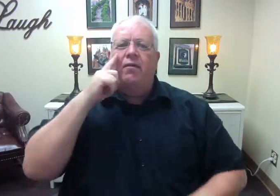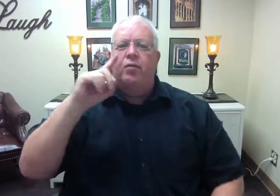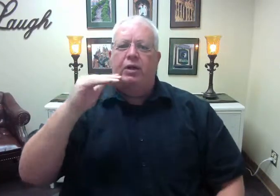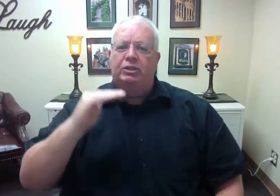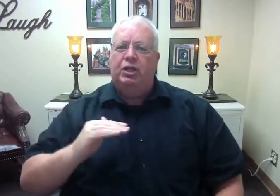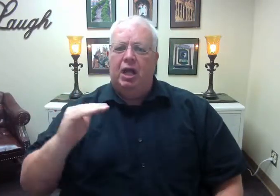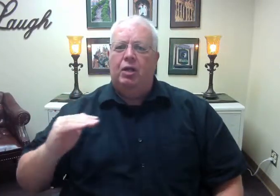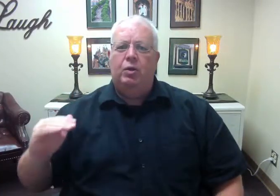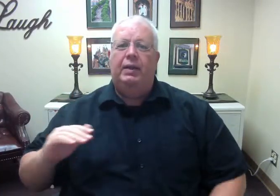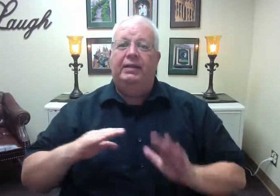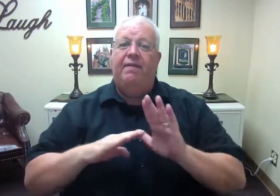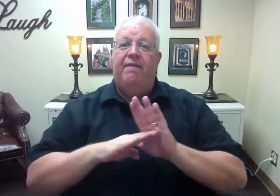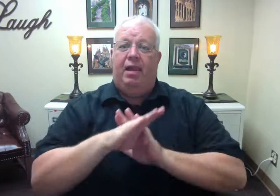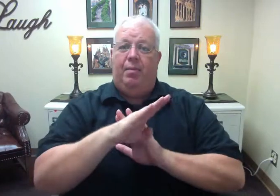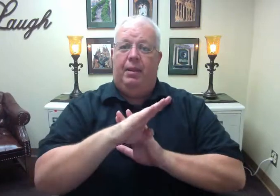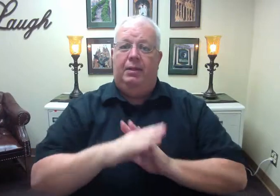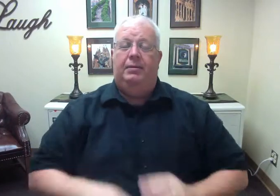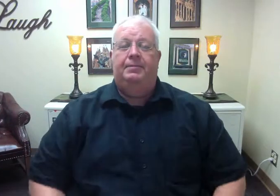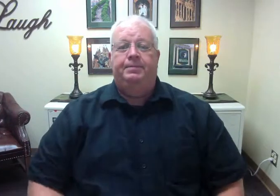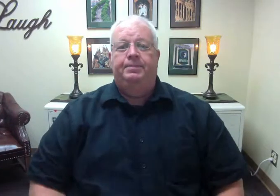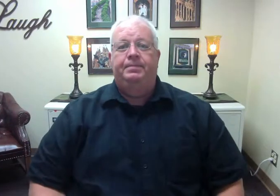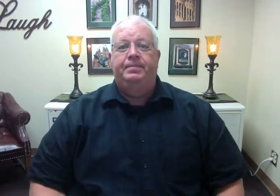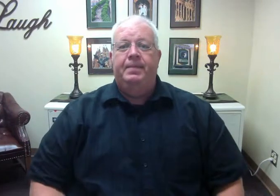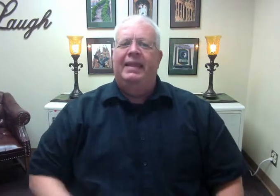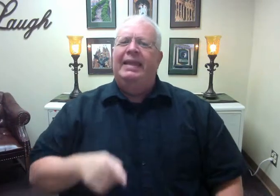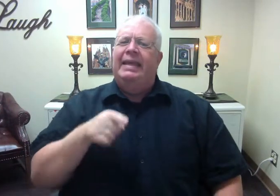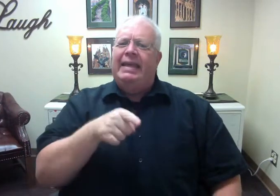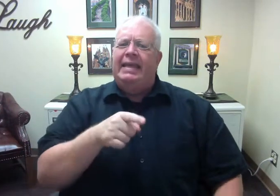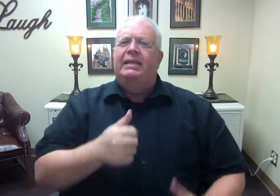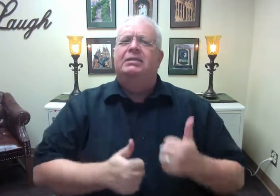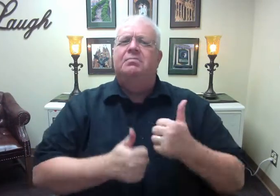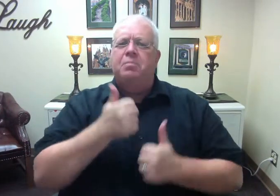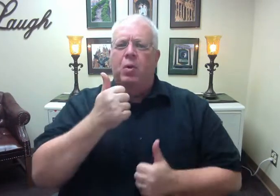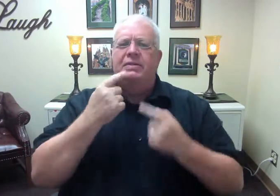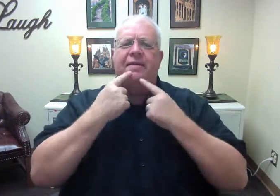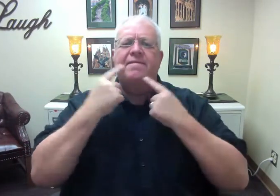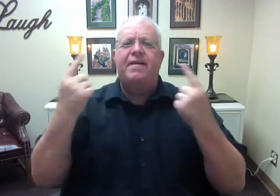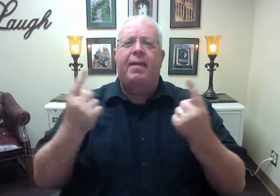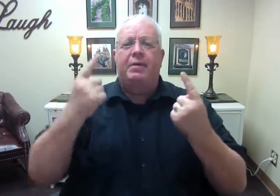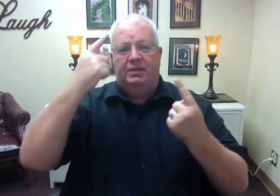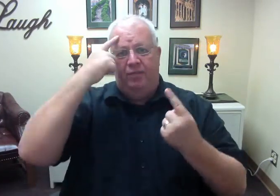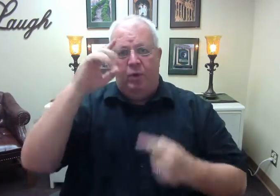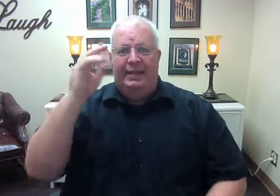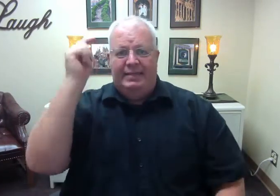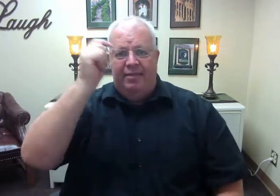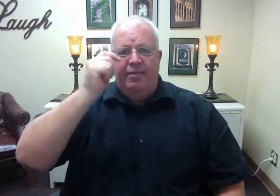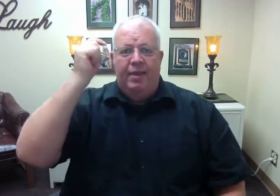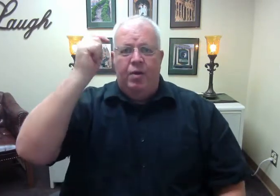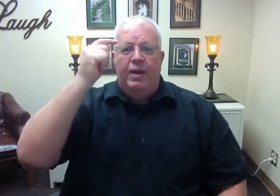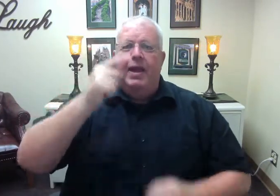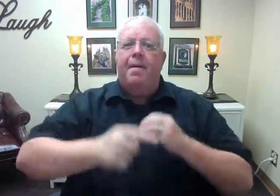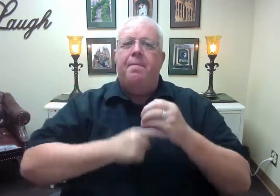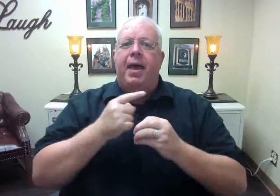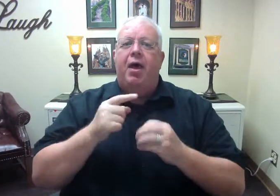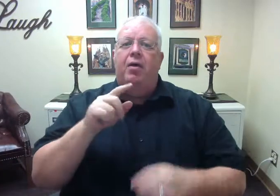Vygotsky is most noted for his theory about the Zone of Proximal Development,